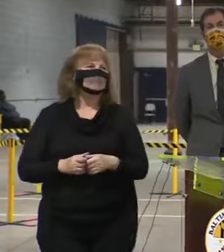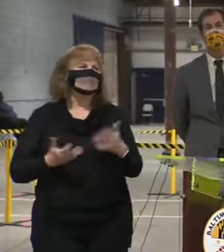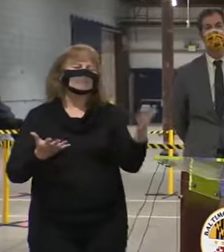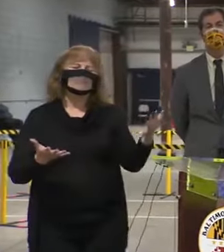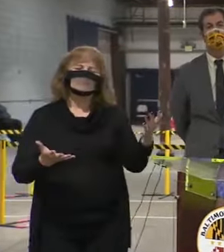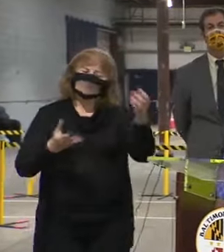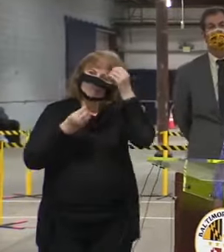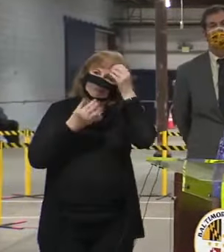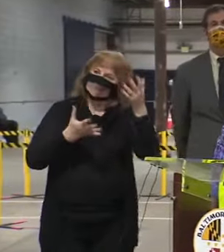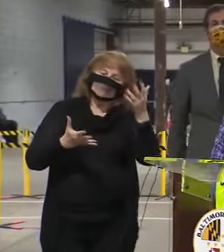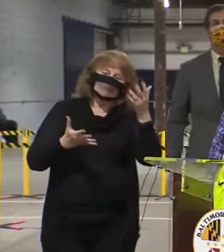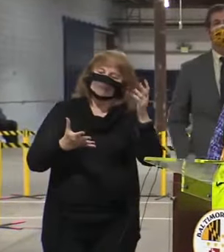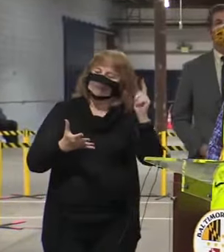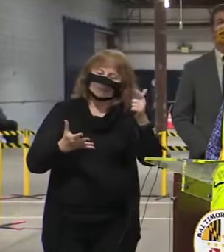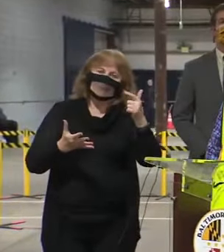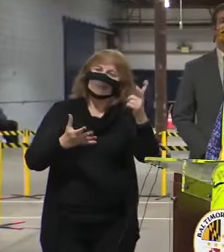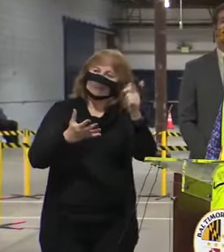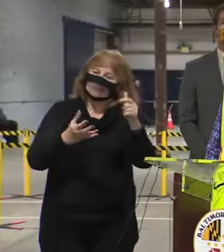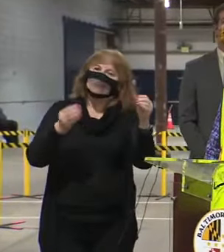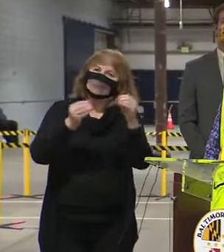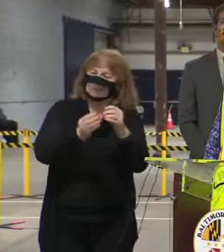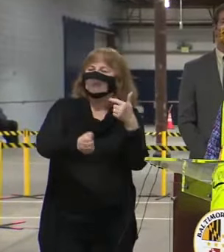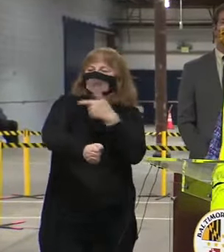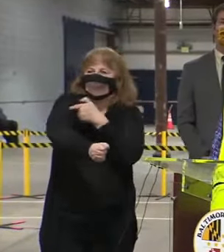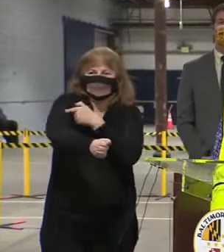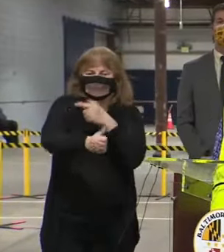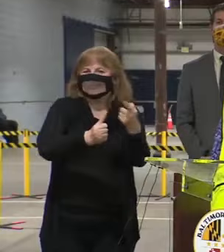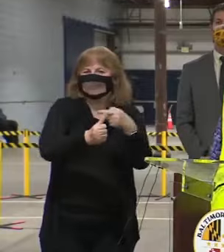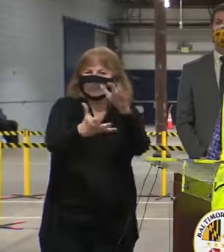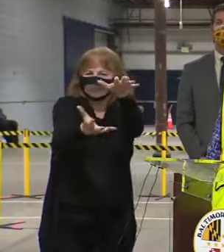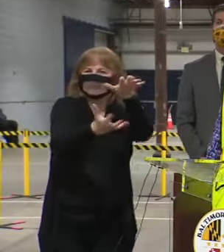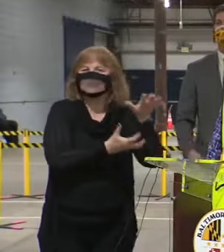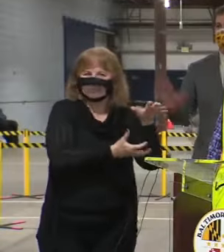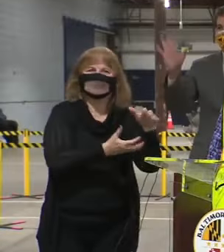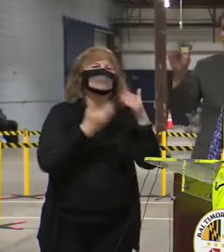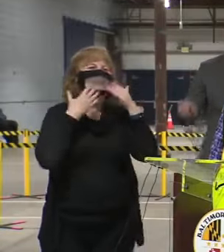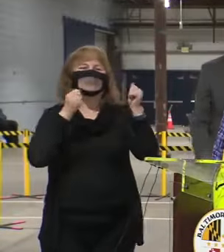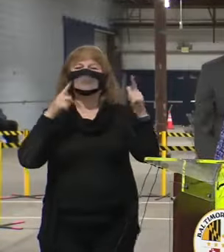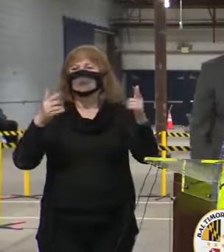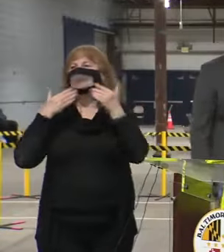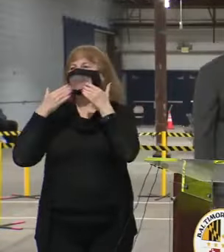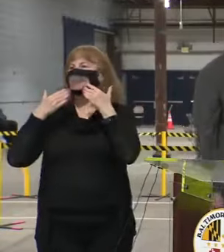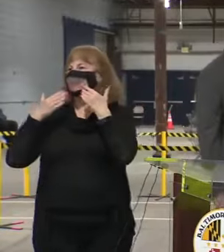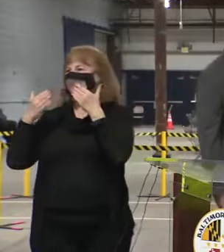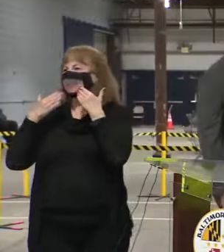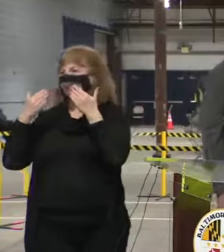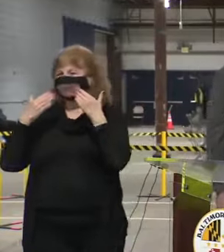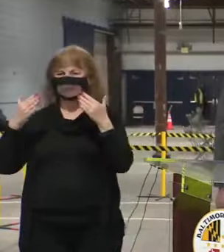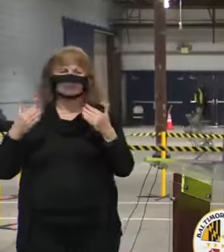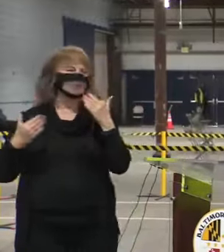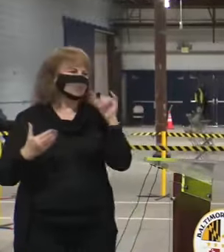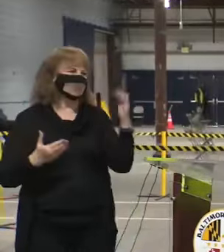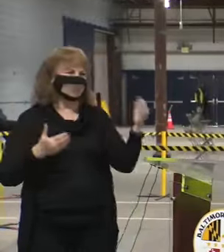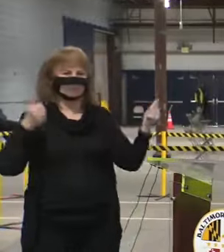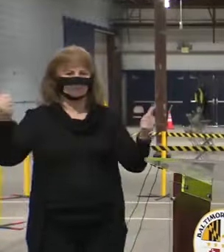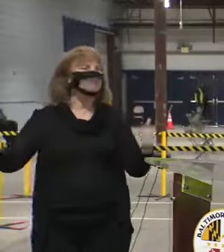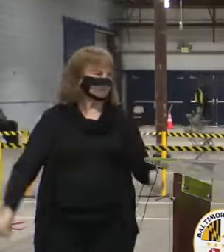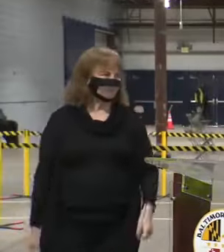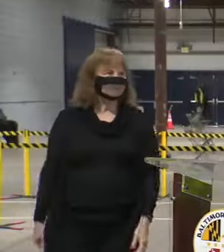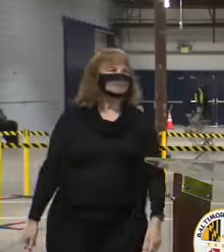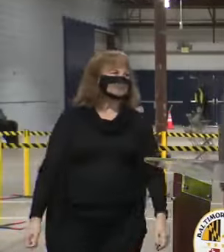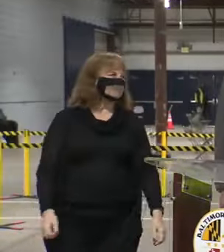I can tell you that when I get more vaccine. All right, thank you all. All right, then. All right, thank